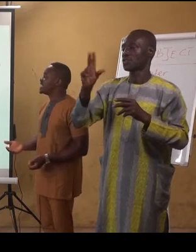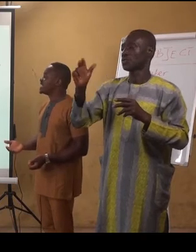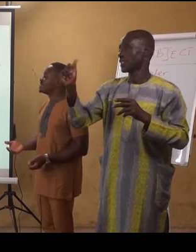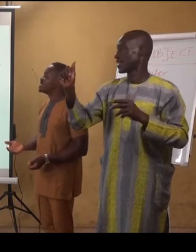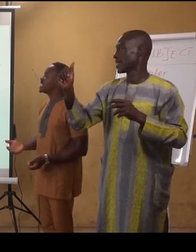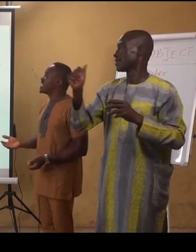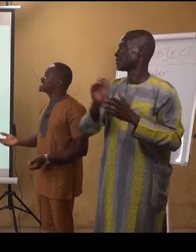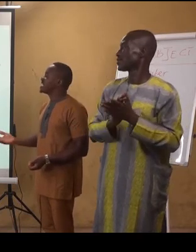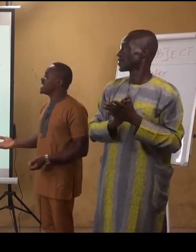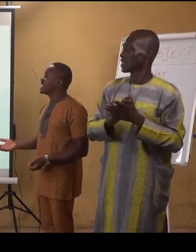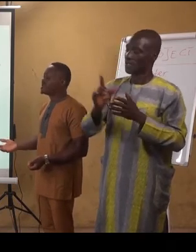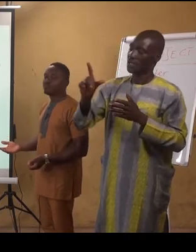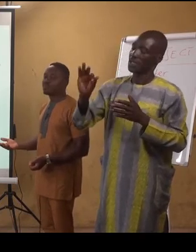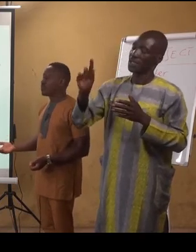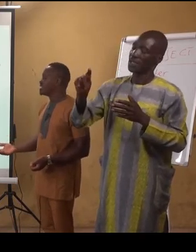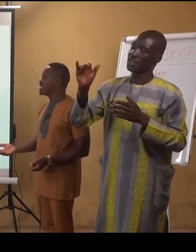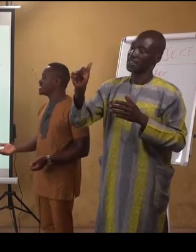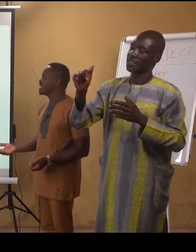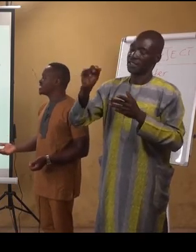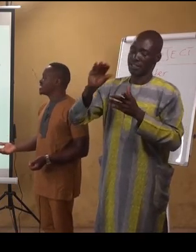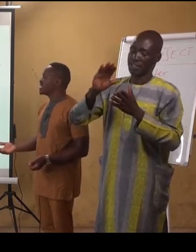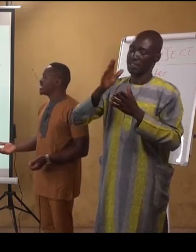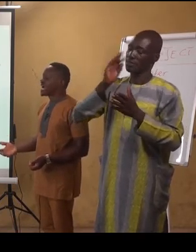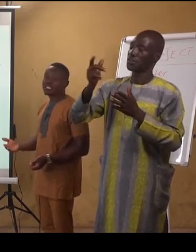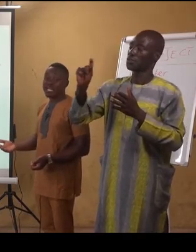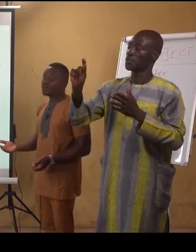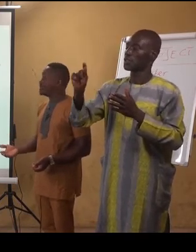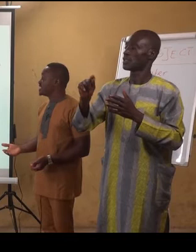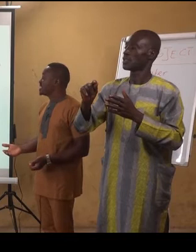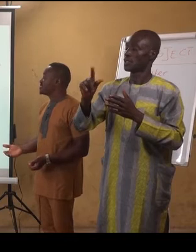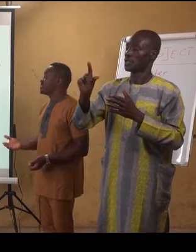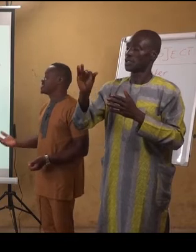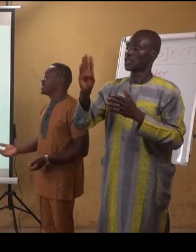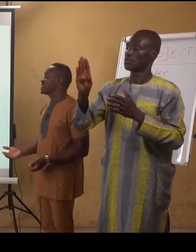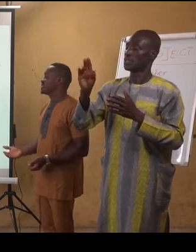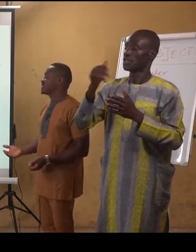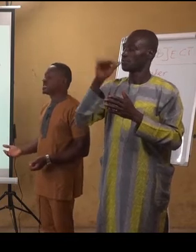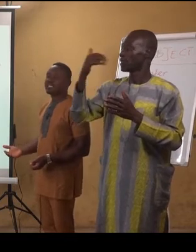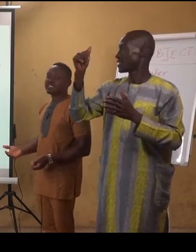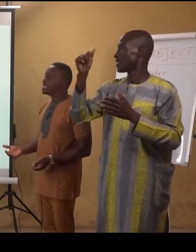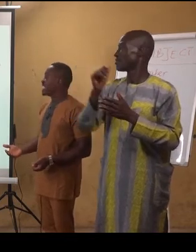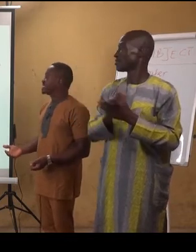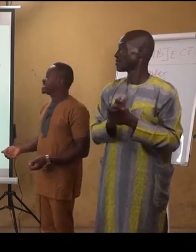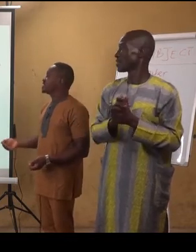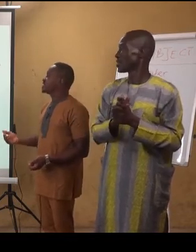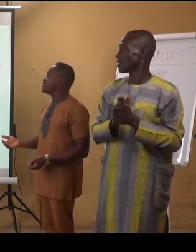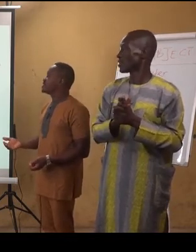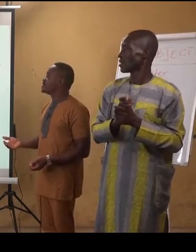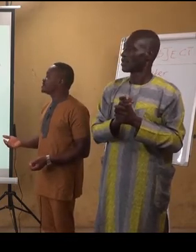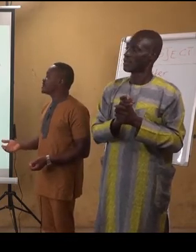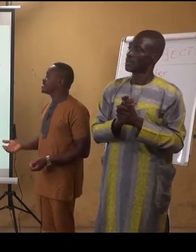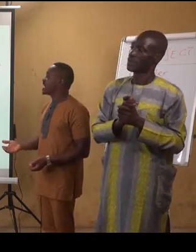A. We said let A be 20 and let B be 10. Then on